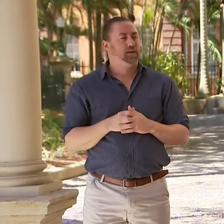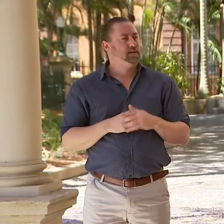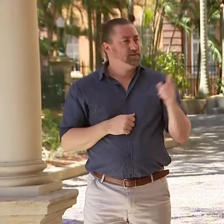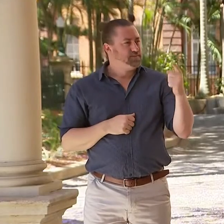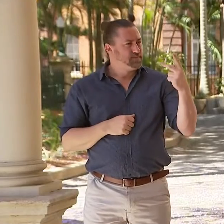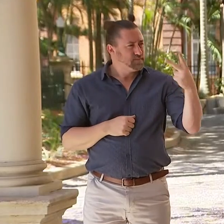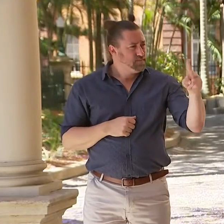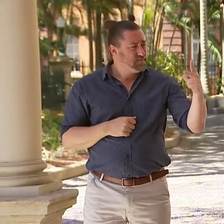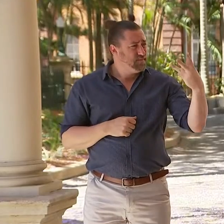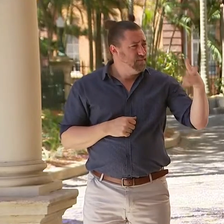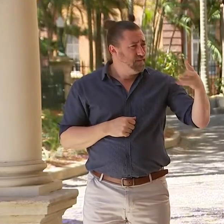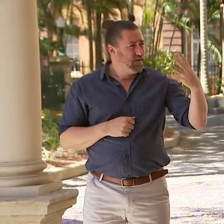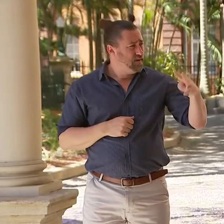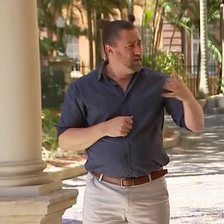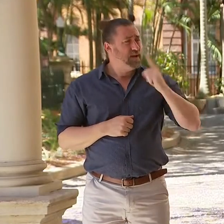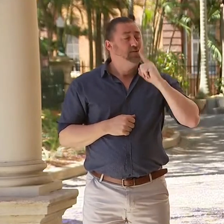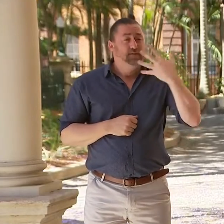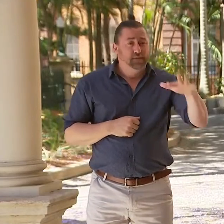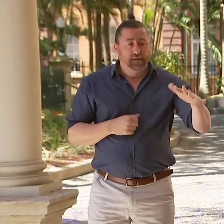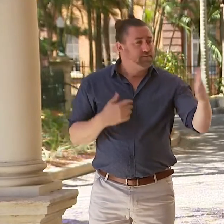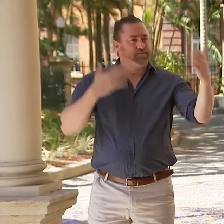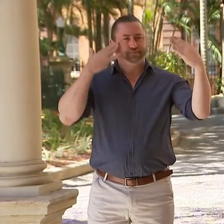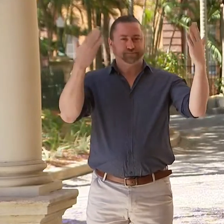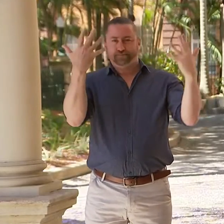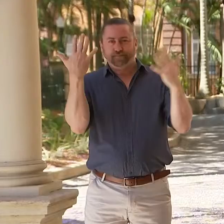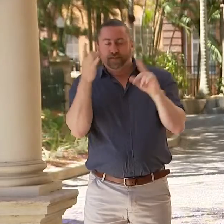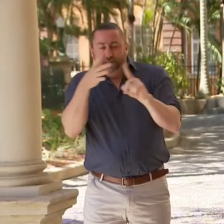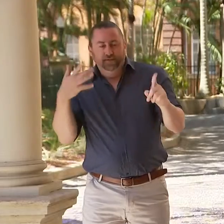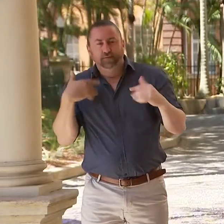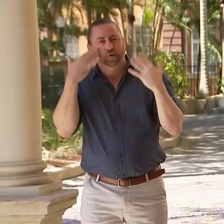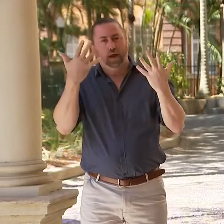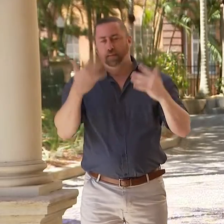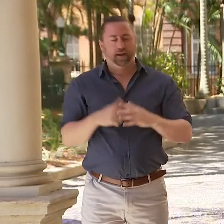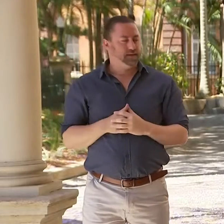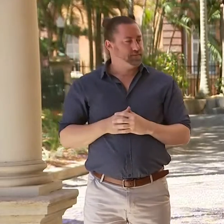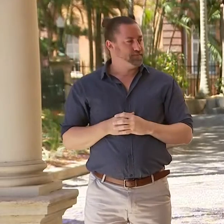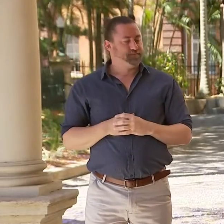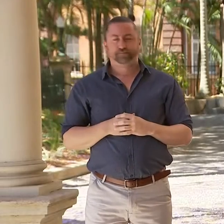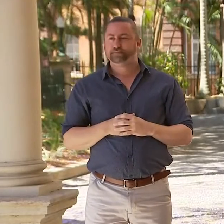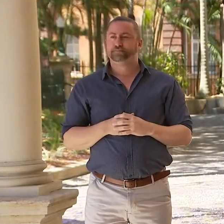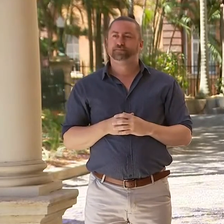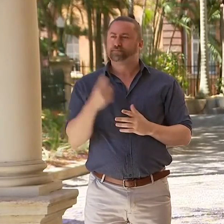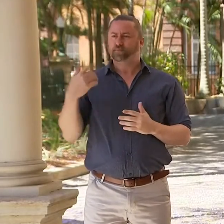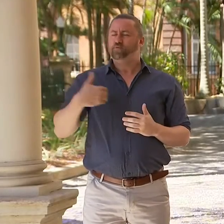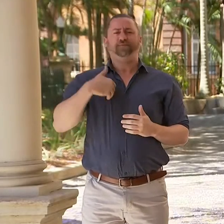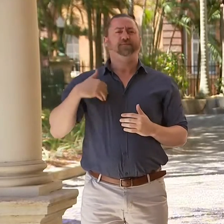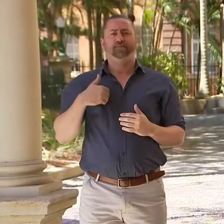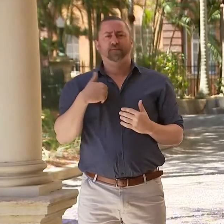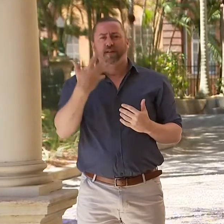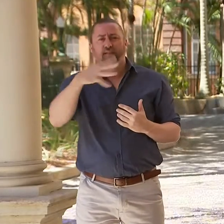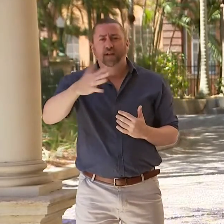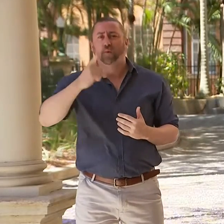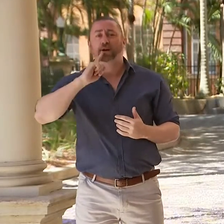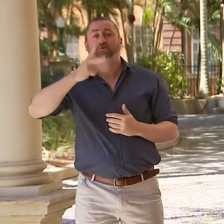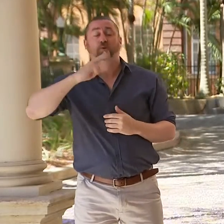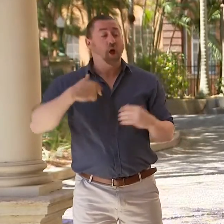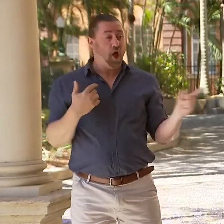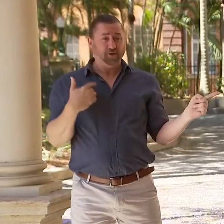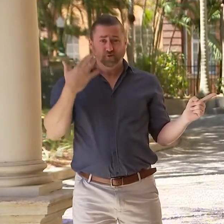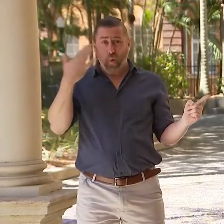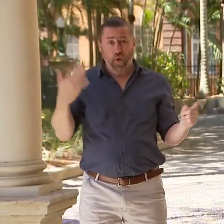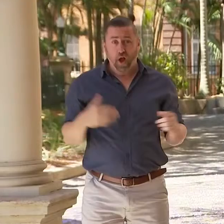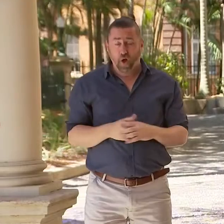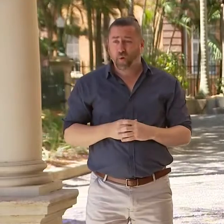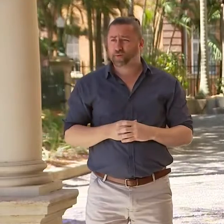or hundreds? I don't have it on me, but it's small. Is this a rough figure, like 50, 100, 200? I don't have